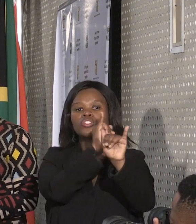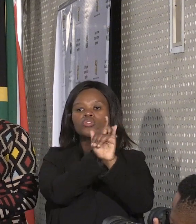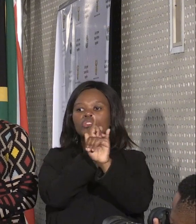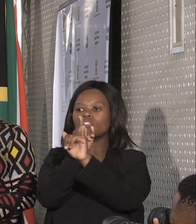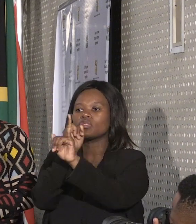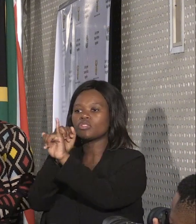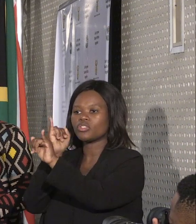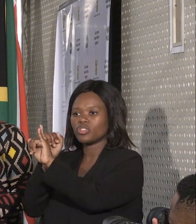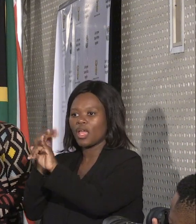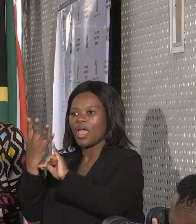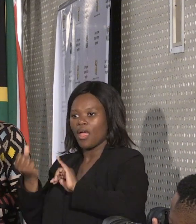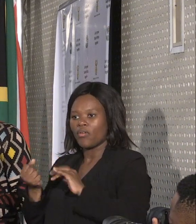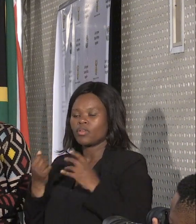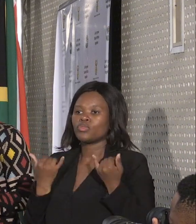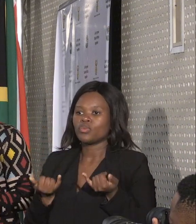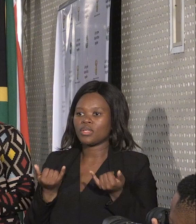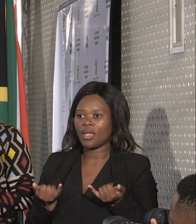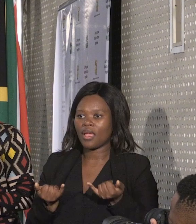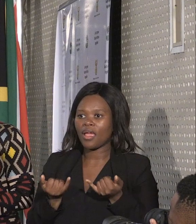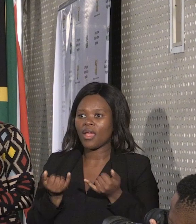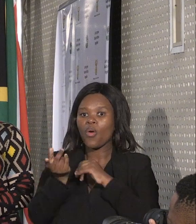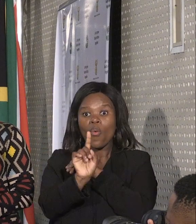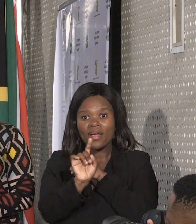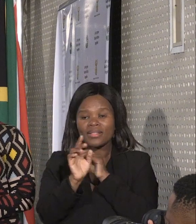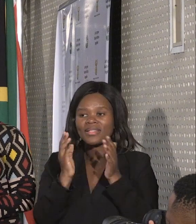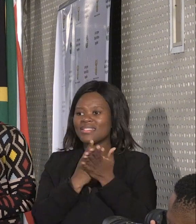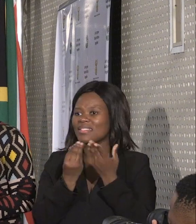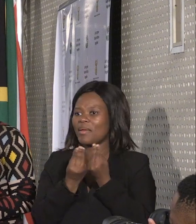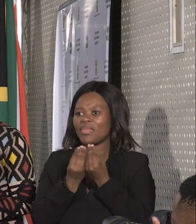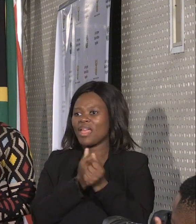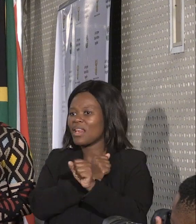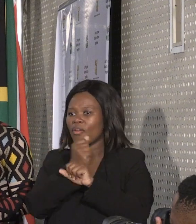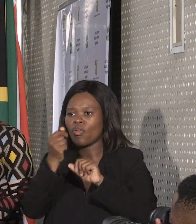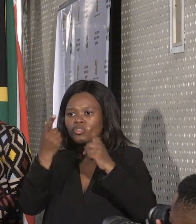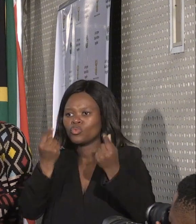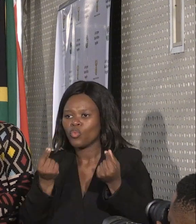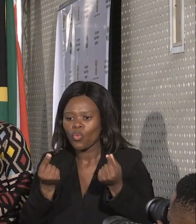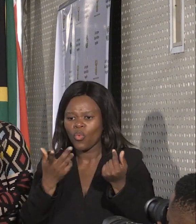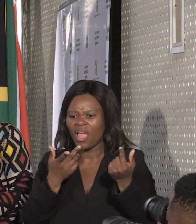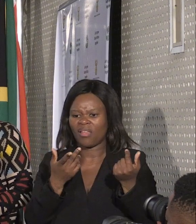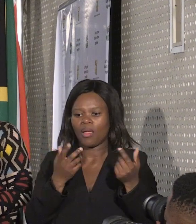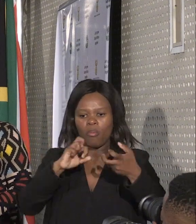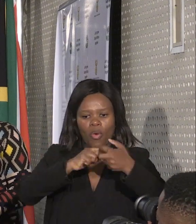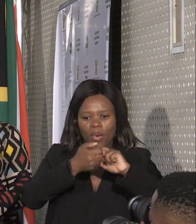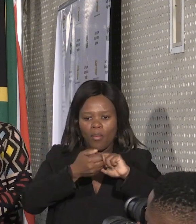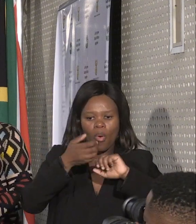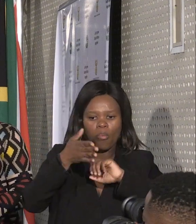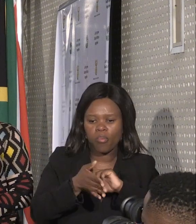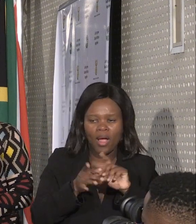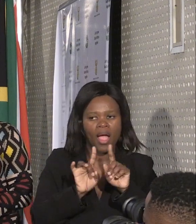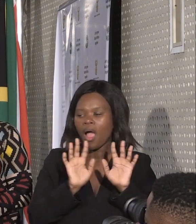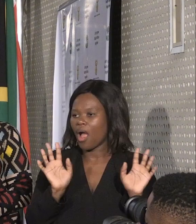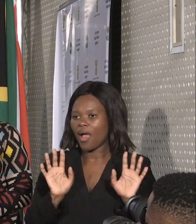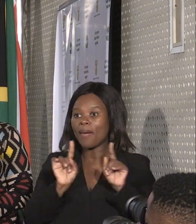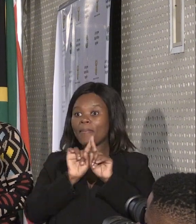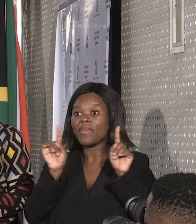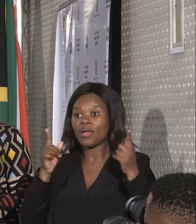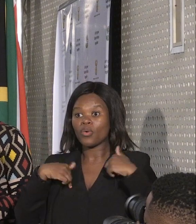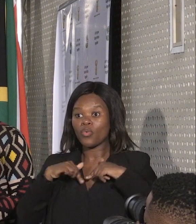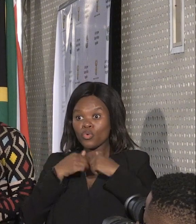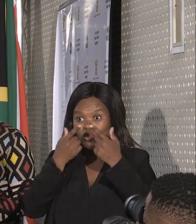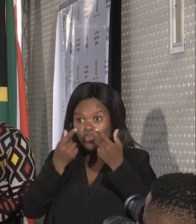institutions esikhuluma ngawo today. Yinto esingayenzi ngoba kune problem, yinto esiyenza on day to day